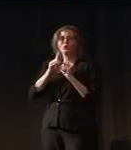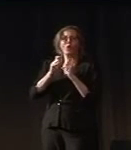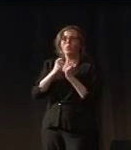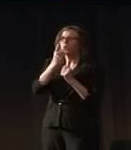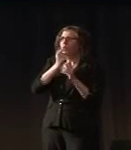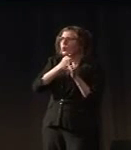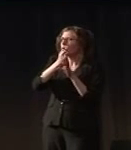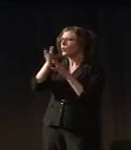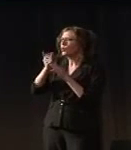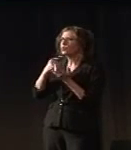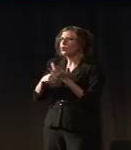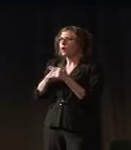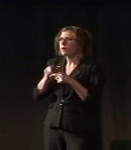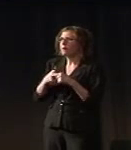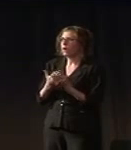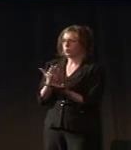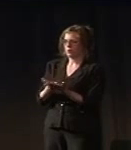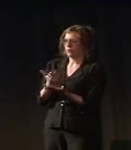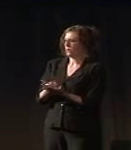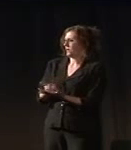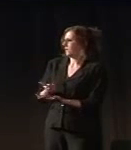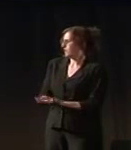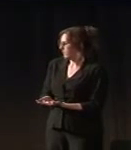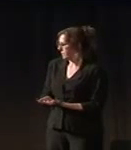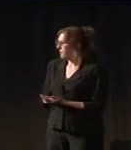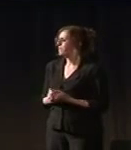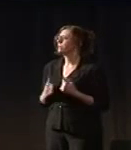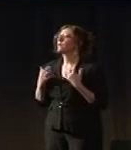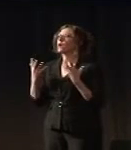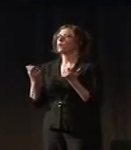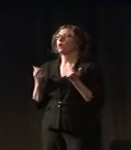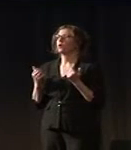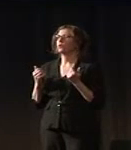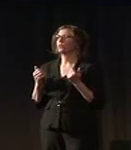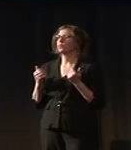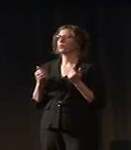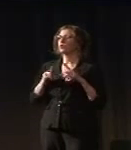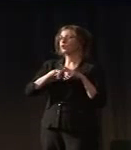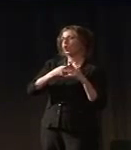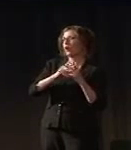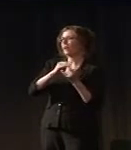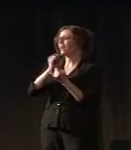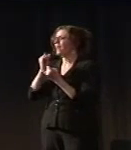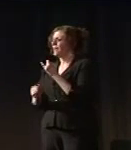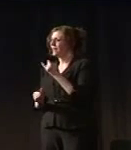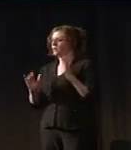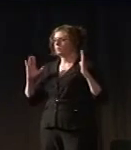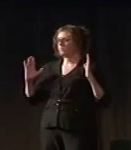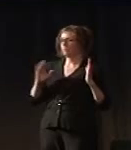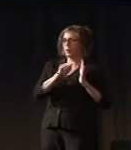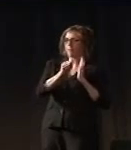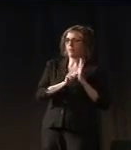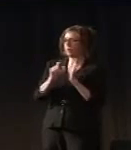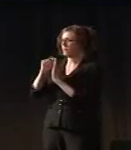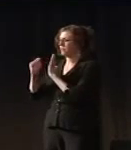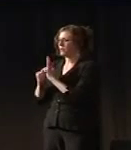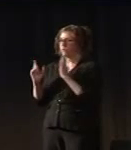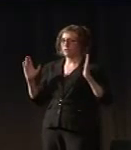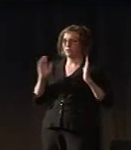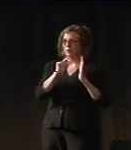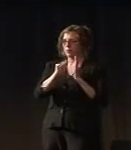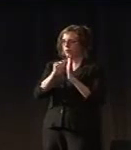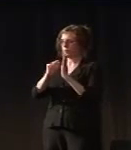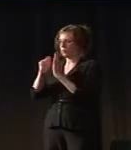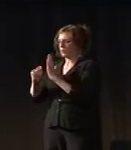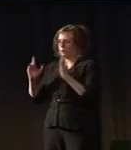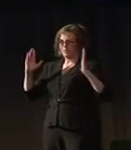fact. So I want to bookend the rhythms, the periods of these books with some notable